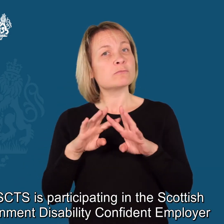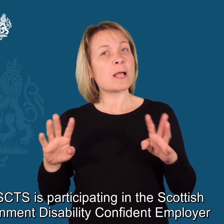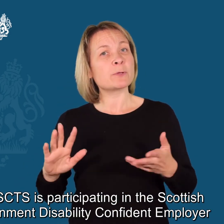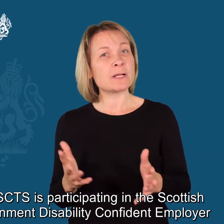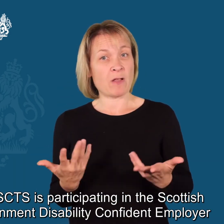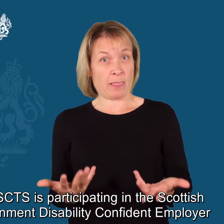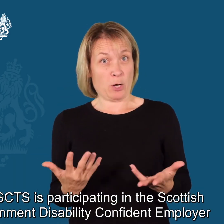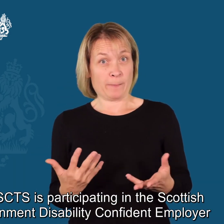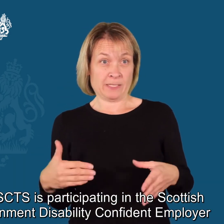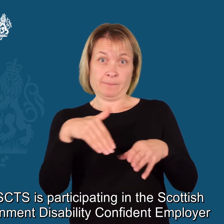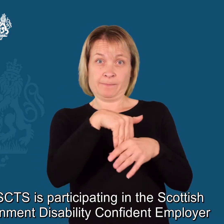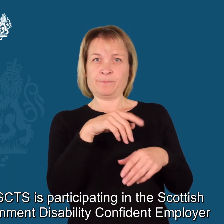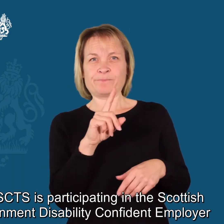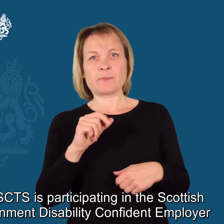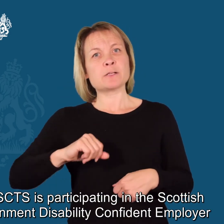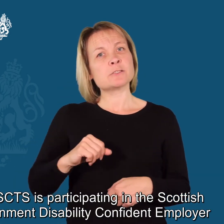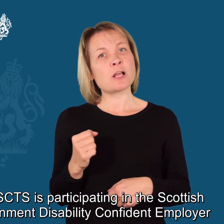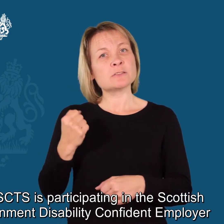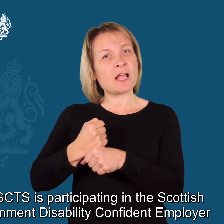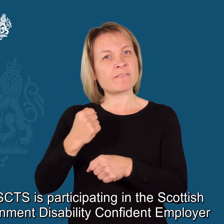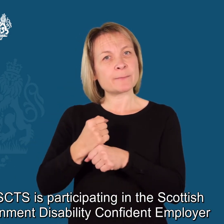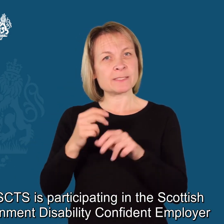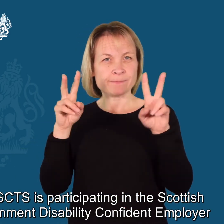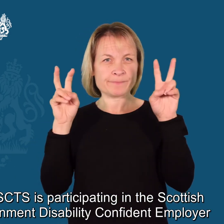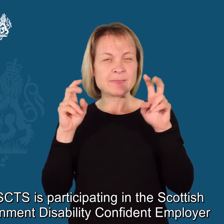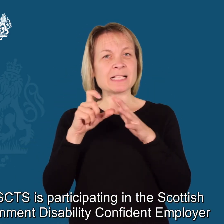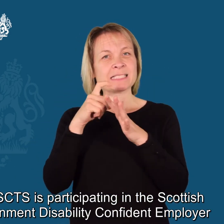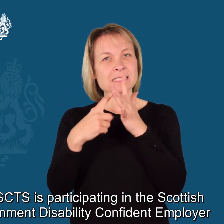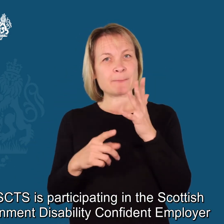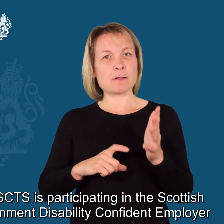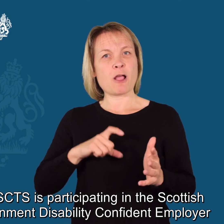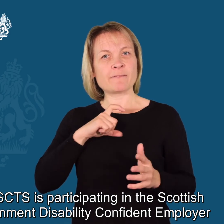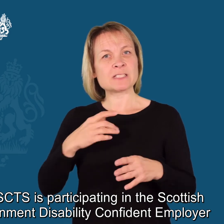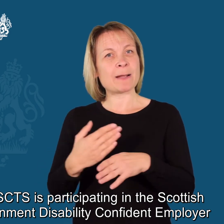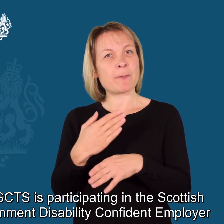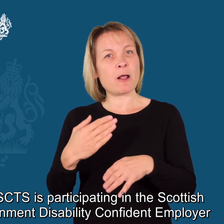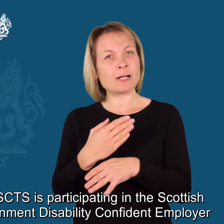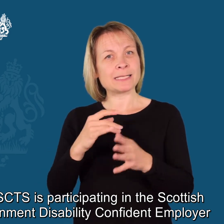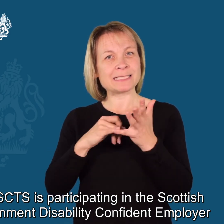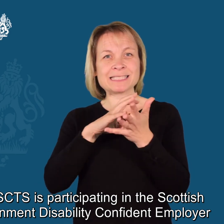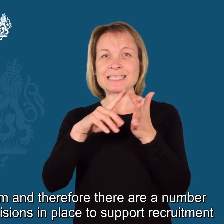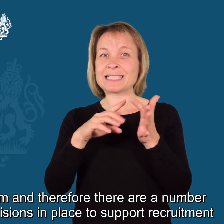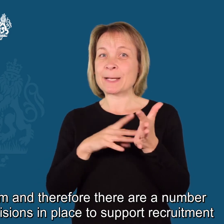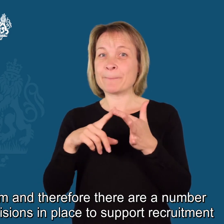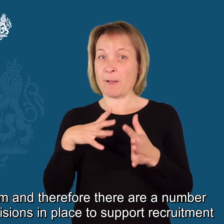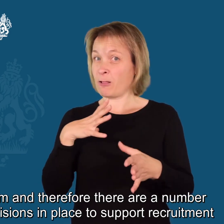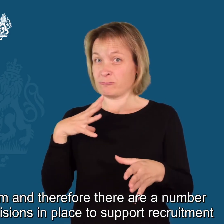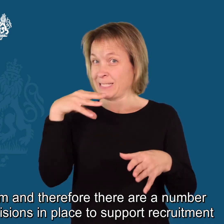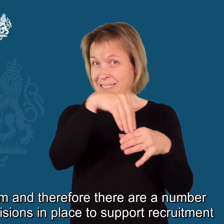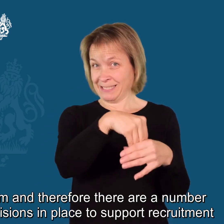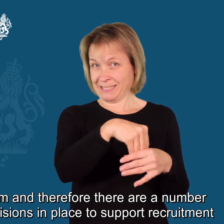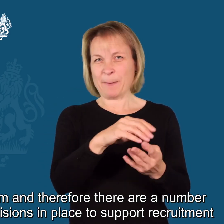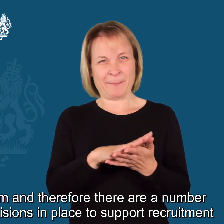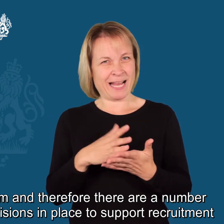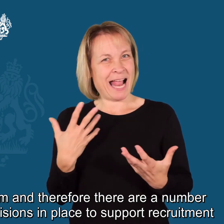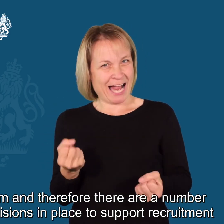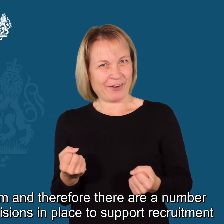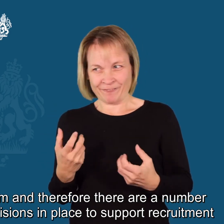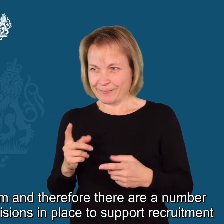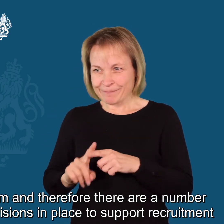The SCTS is participating in the Scottish Government Disability Confident Employer Scheme, and therefore there are a number of provisions